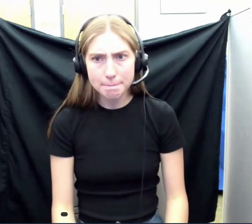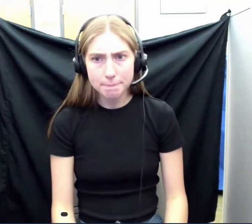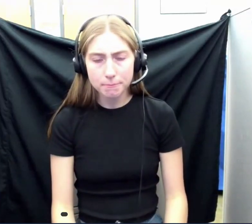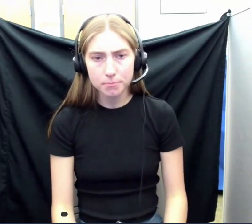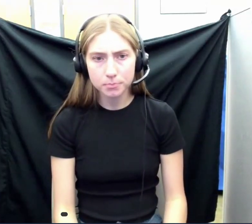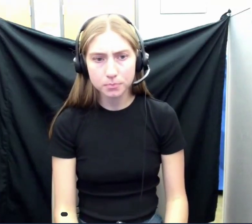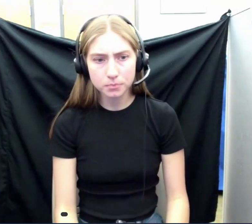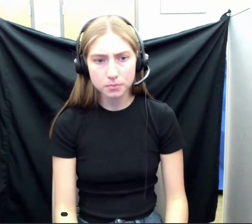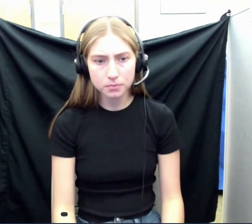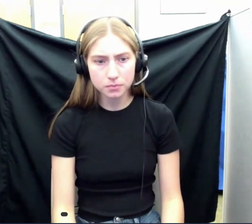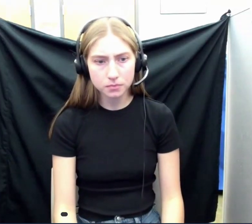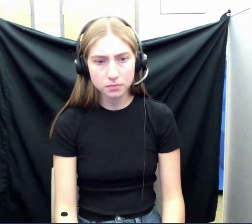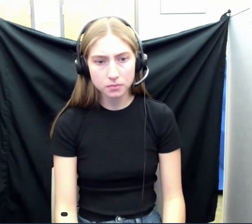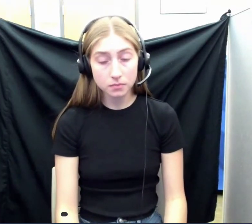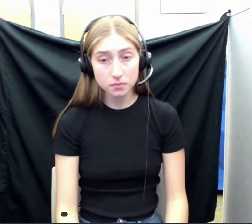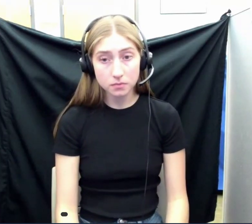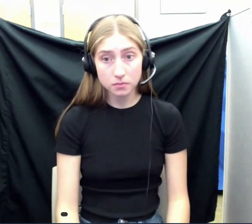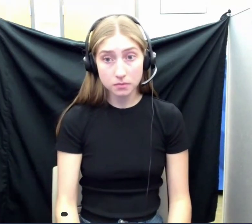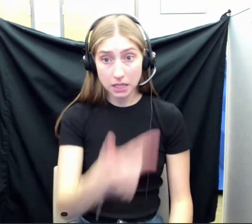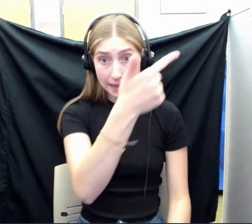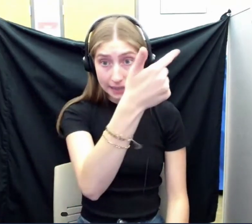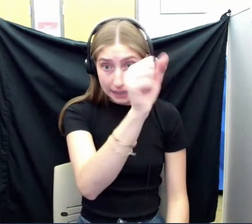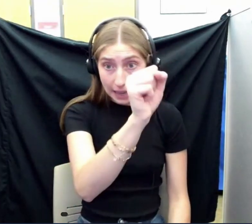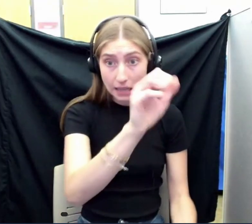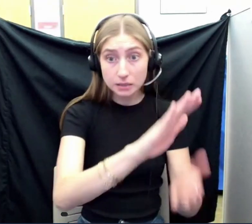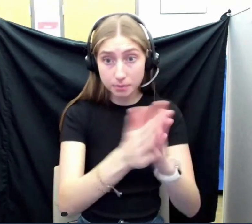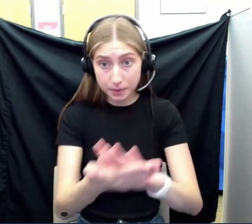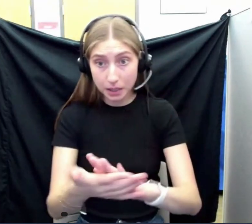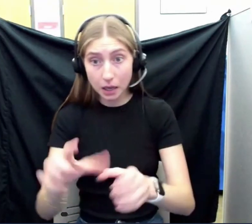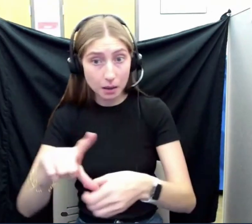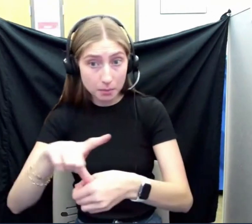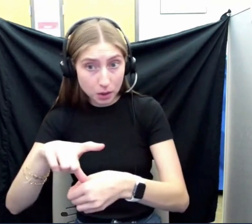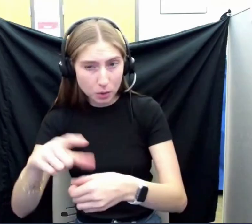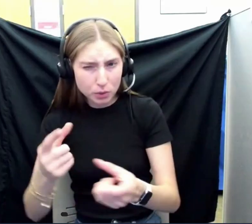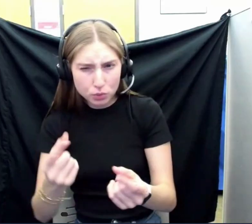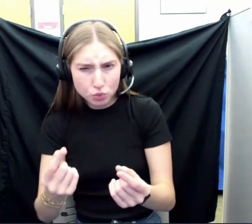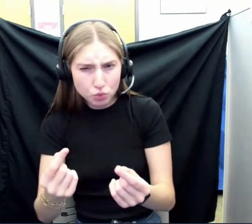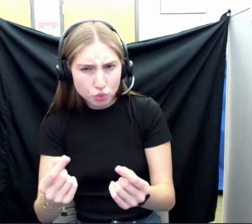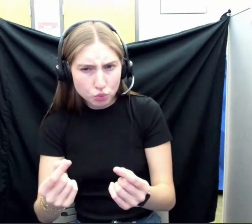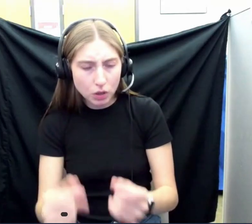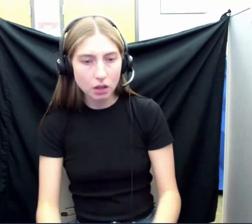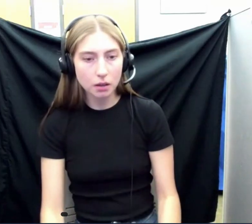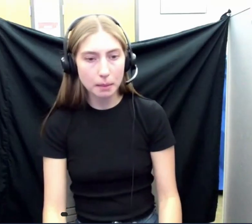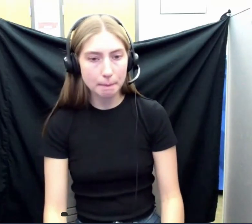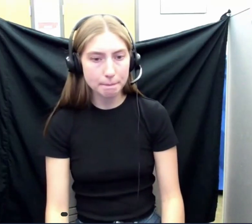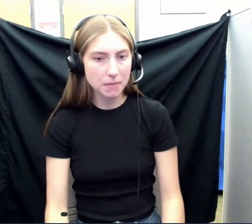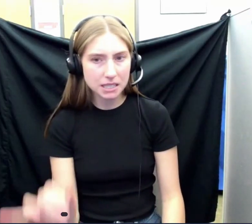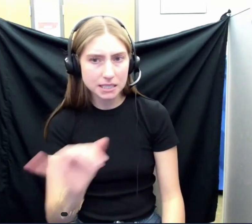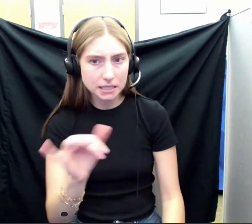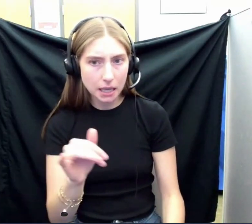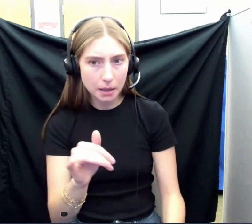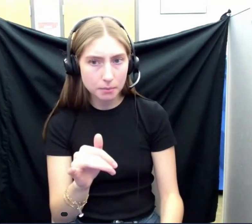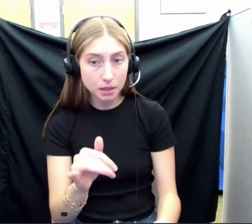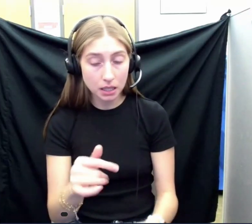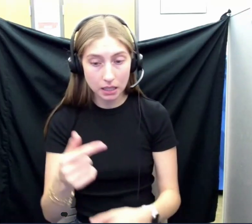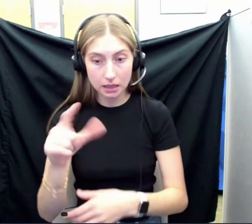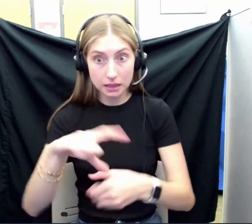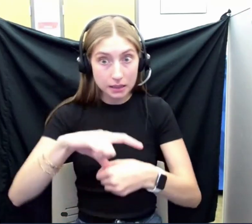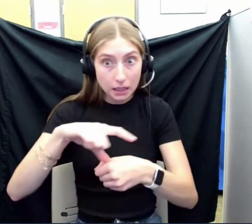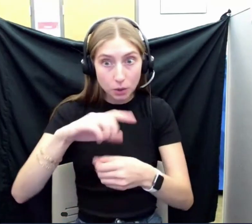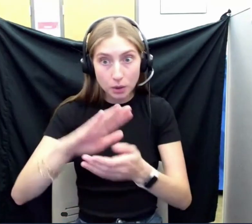To get it to go from a gas to a liquid. It's the same thing you have to do to make it go from a liquid to a solid.